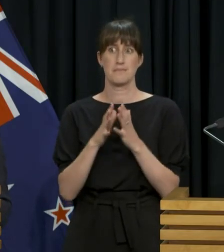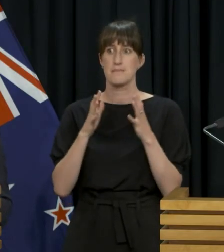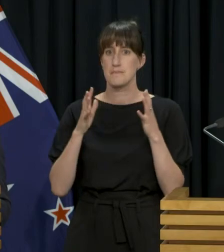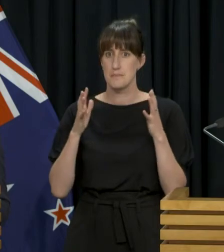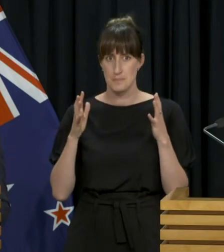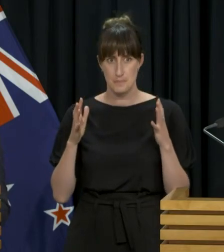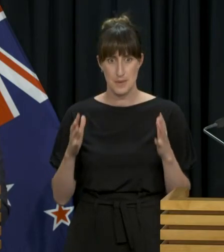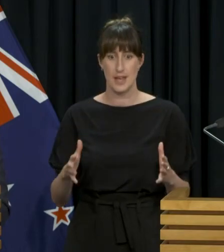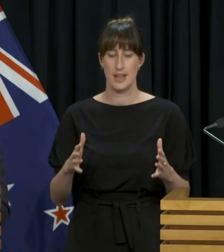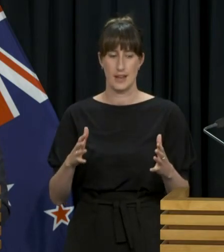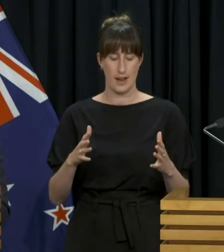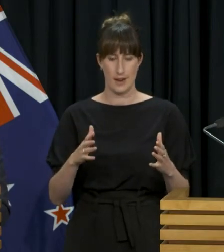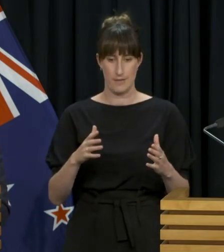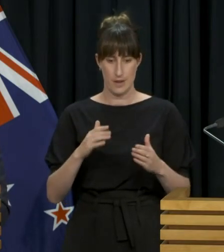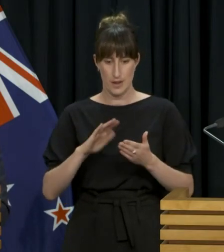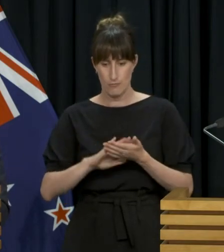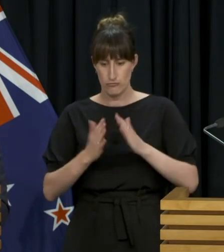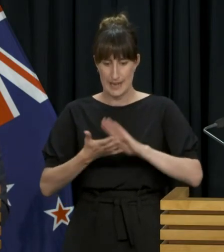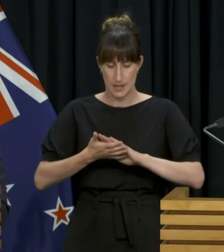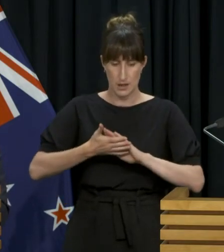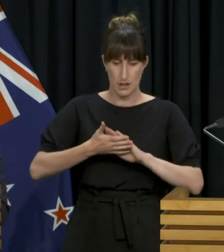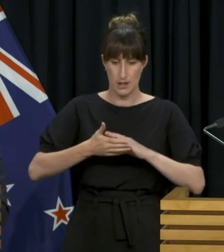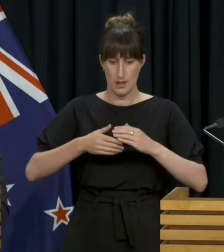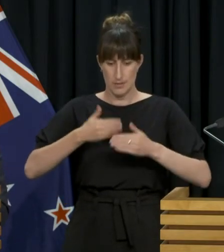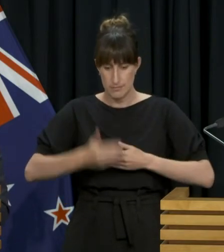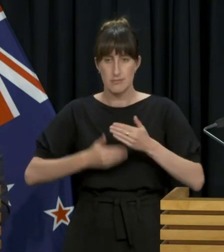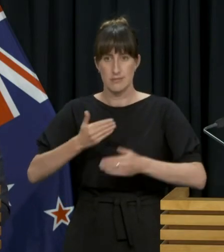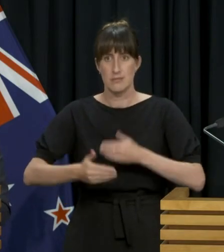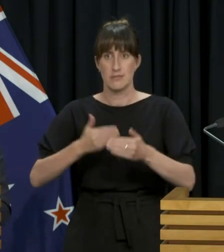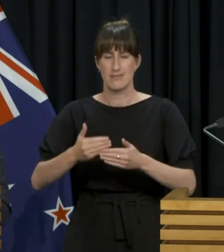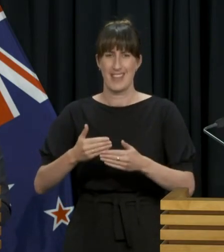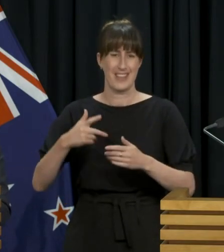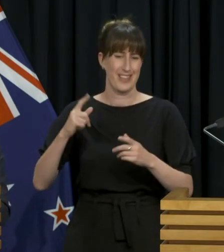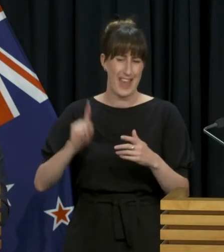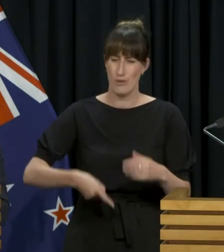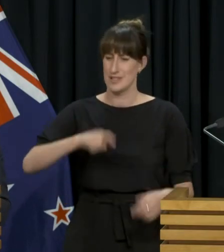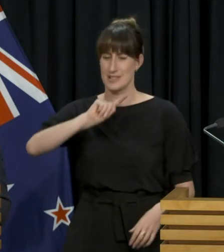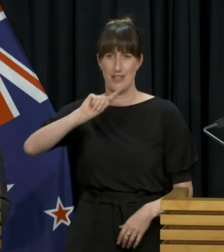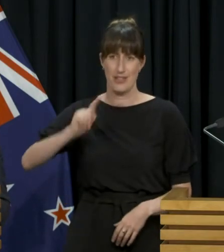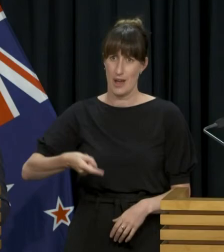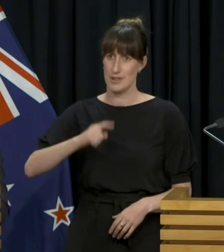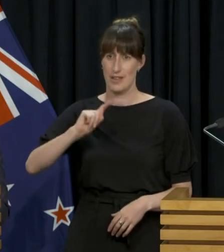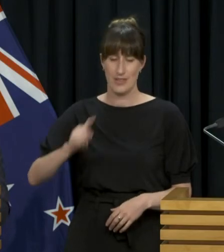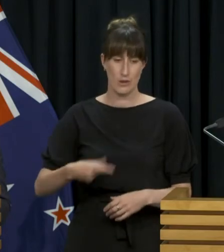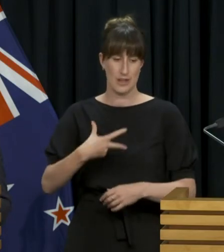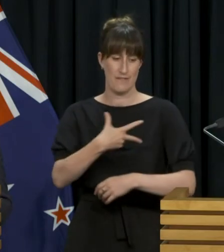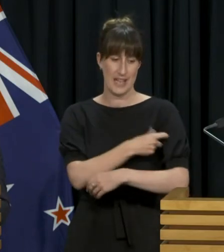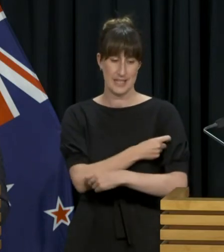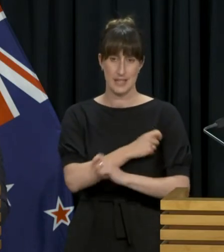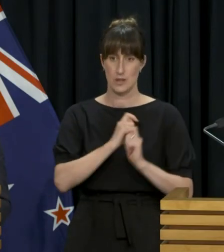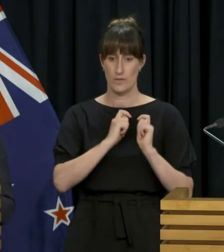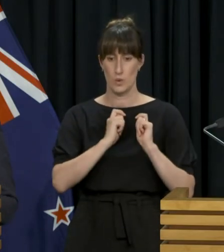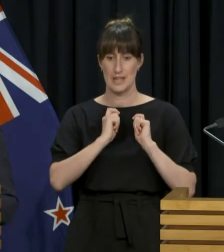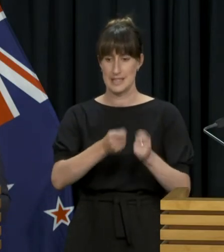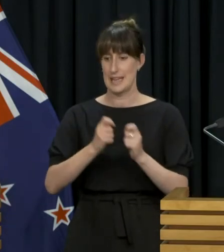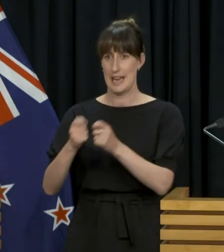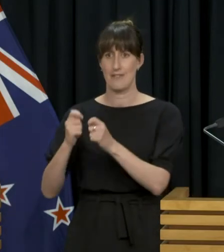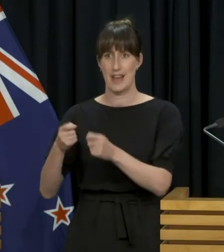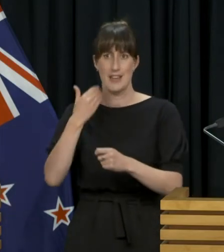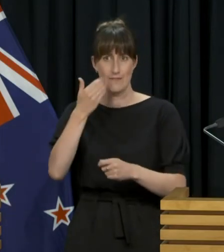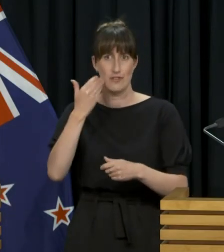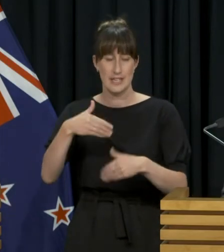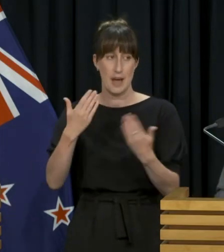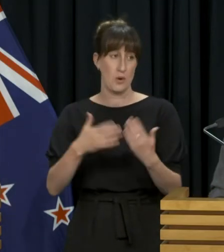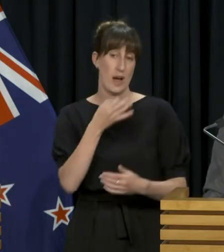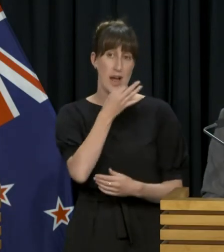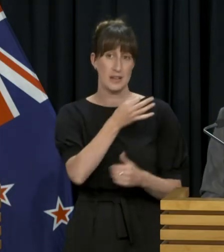big logistical undertaking. When we're at the point where we're delivering thousands of vaccines around the country every day, we've got to make sure we get that right. But I'll ask